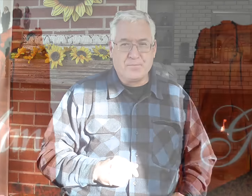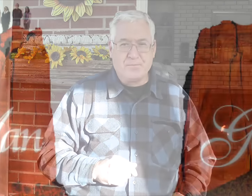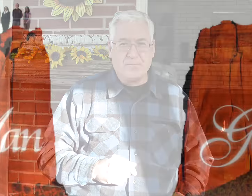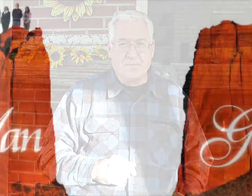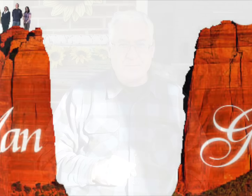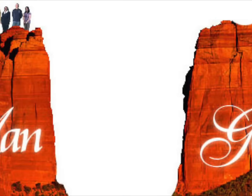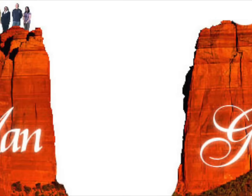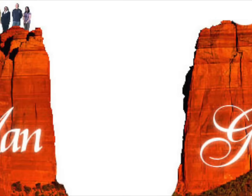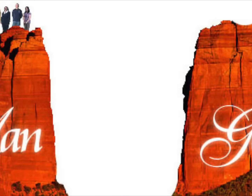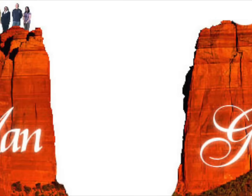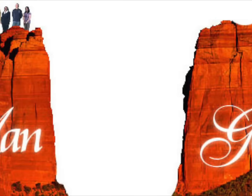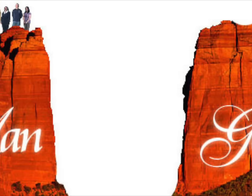lead us to heaven.